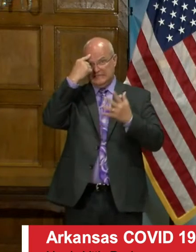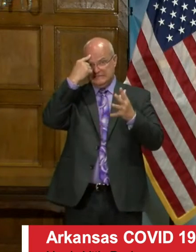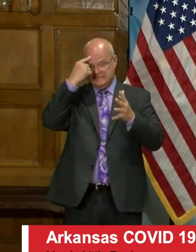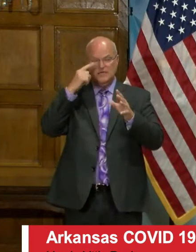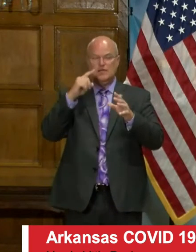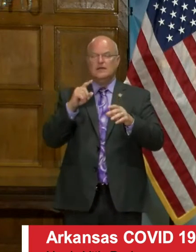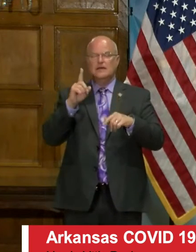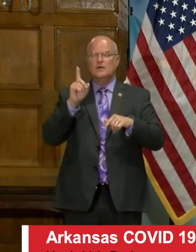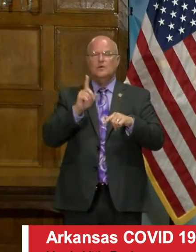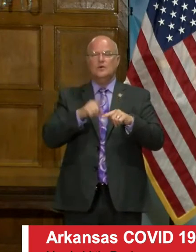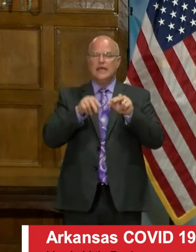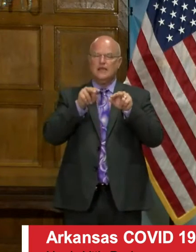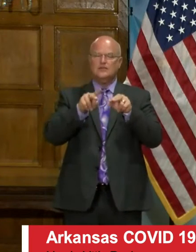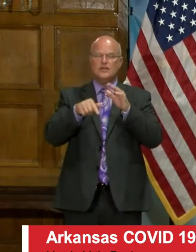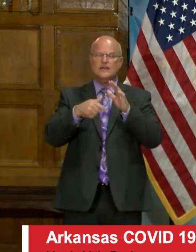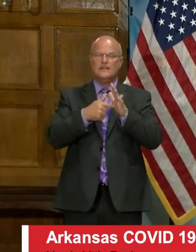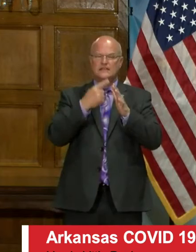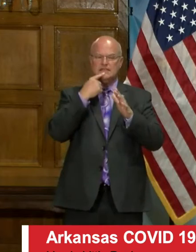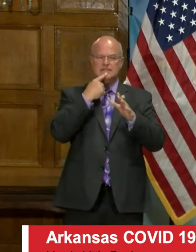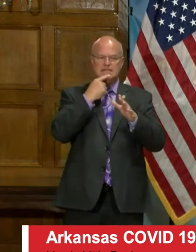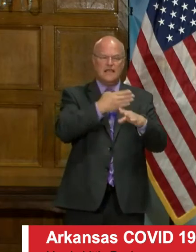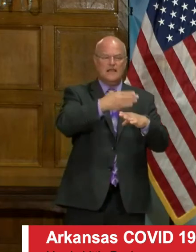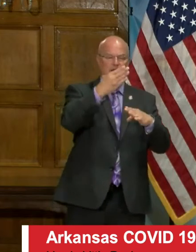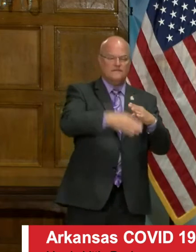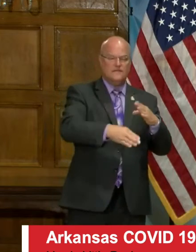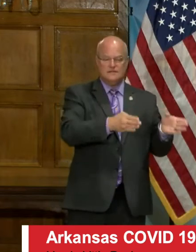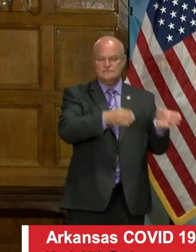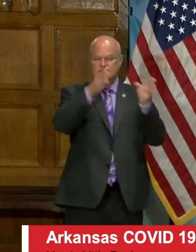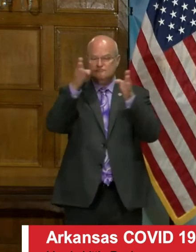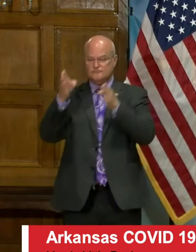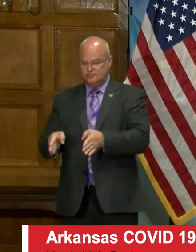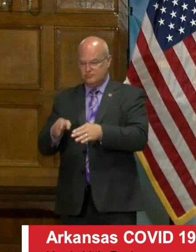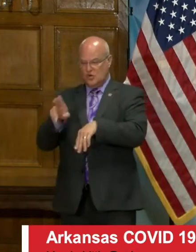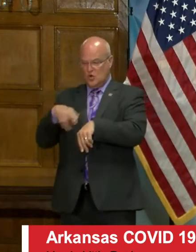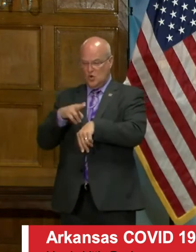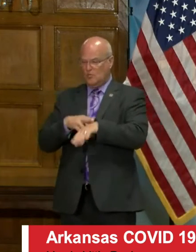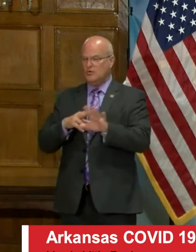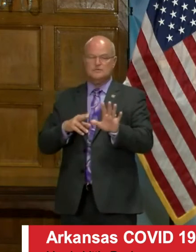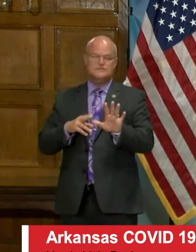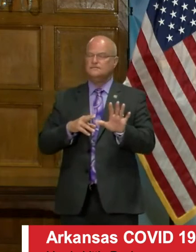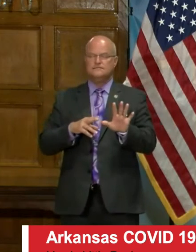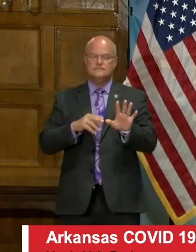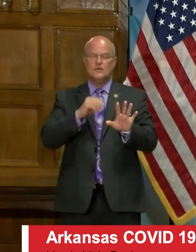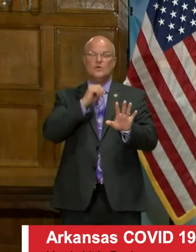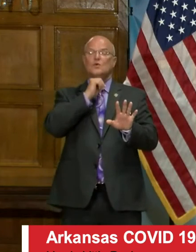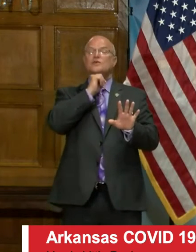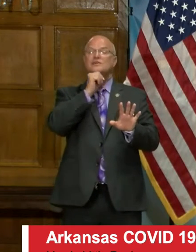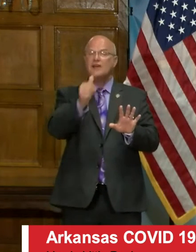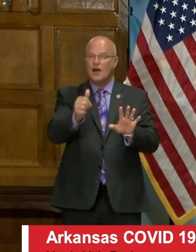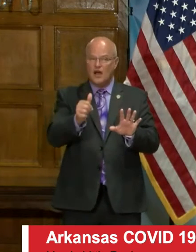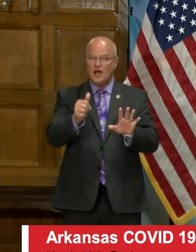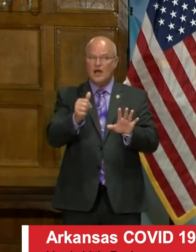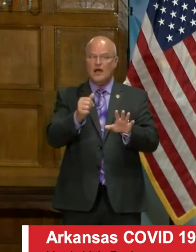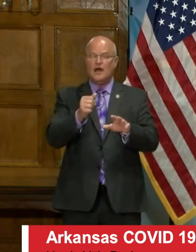so we can't look at this and say this is that we're back to normal. We're not, and we need to